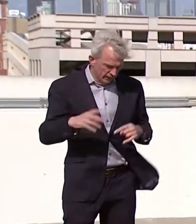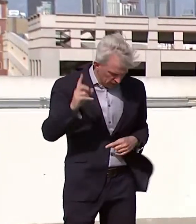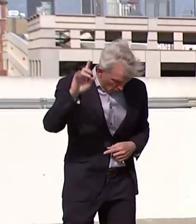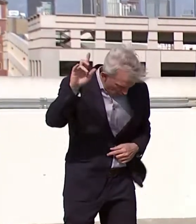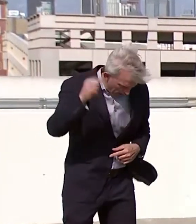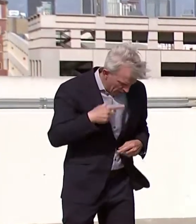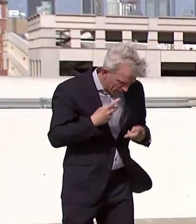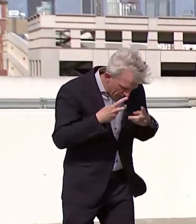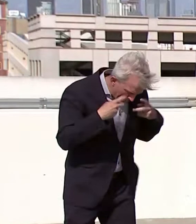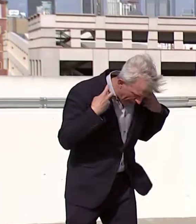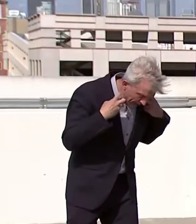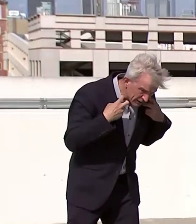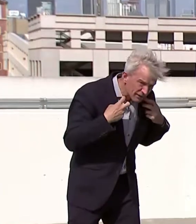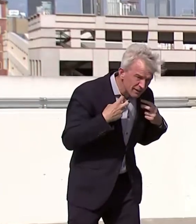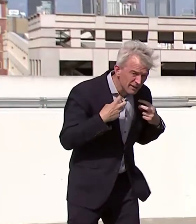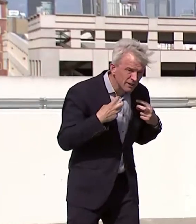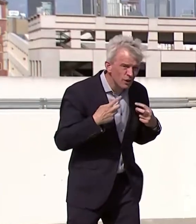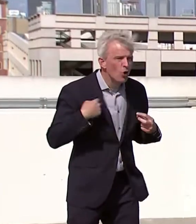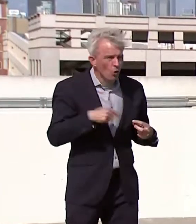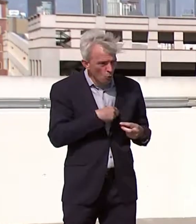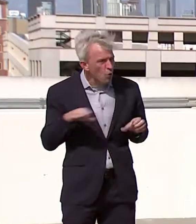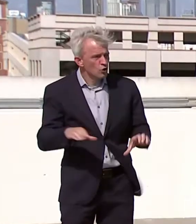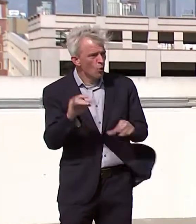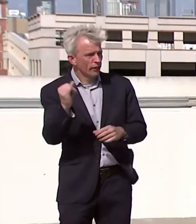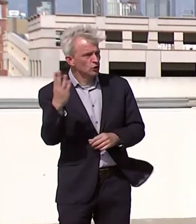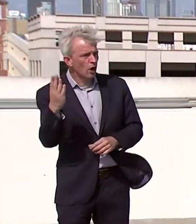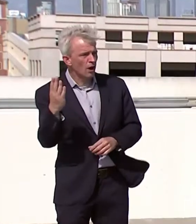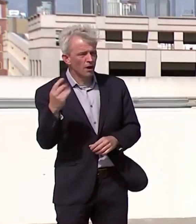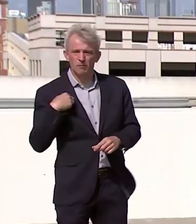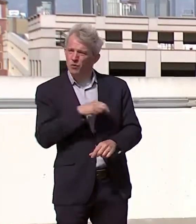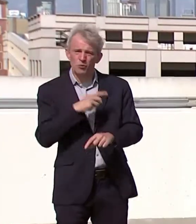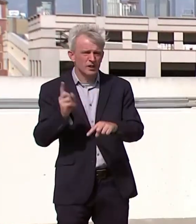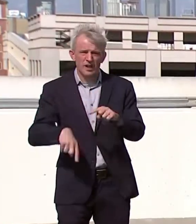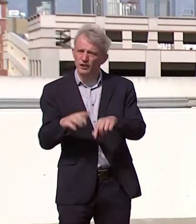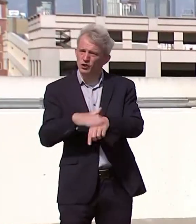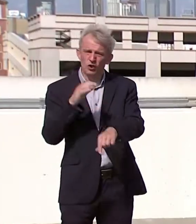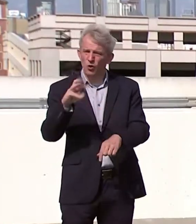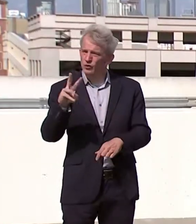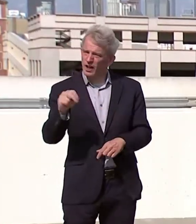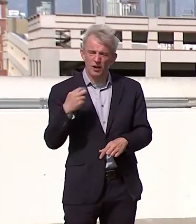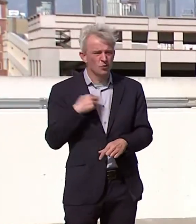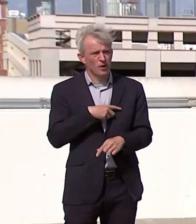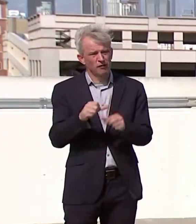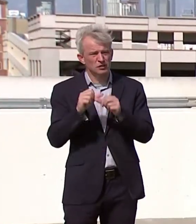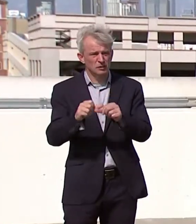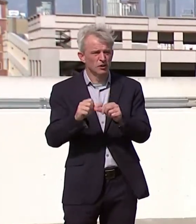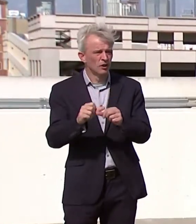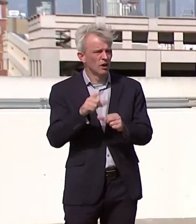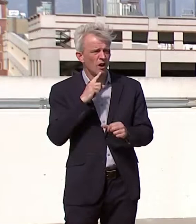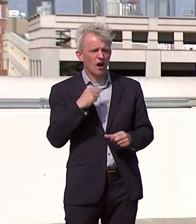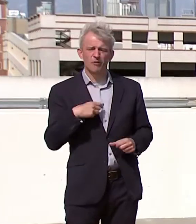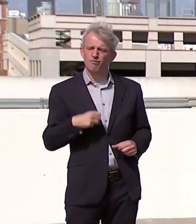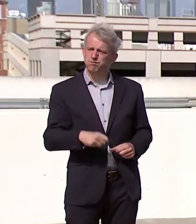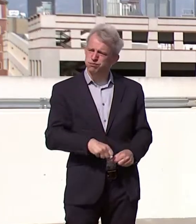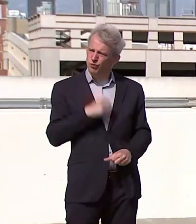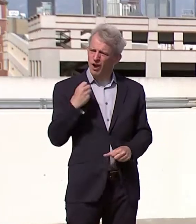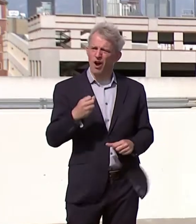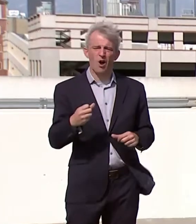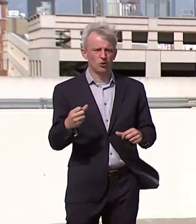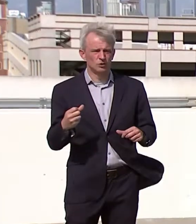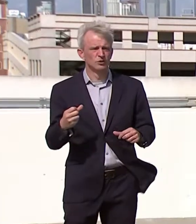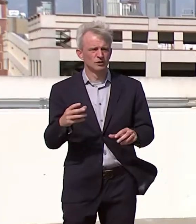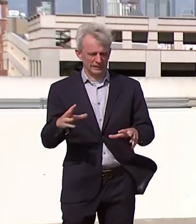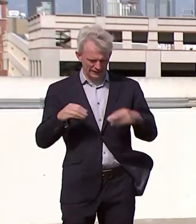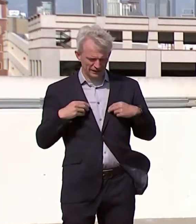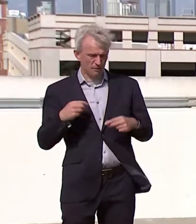So, you know, we're doing the job. We can't slow down. We got to keep it up. I'm so proud to take this